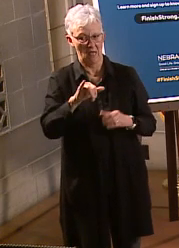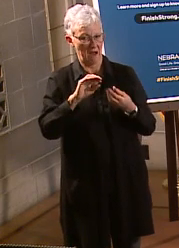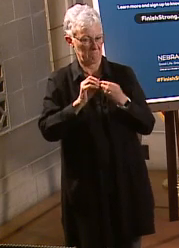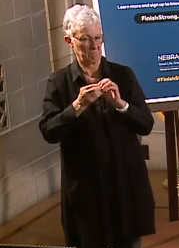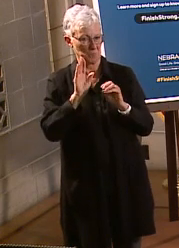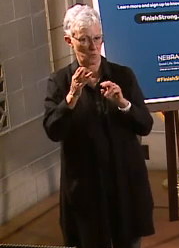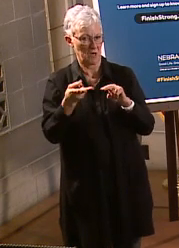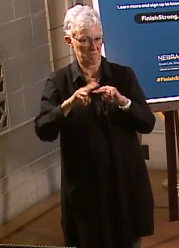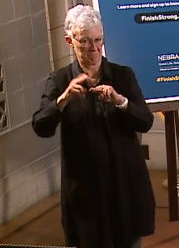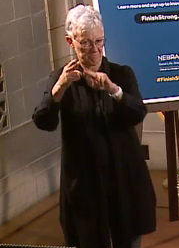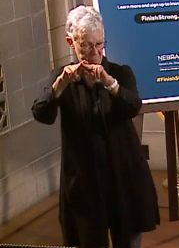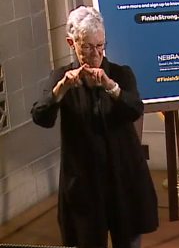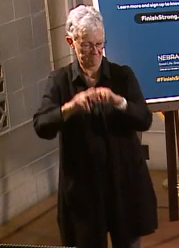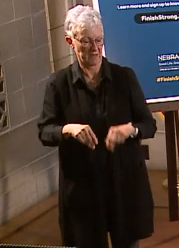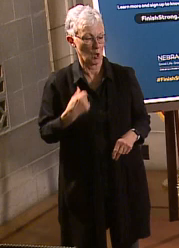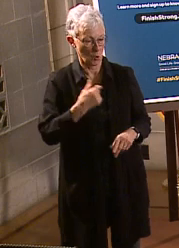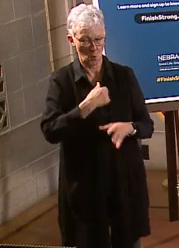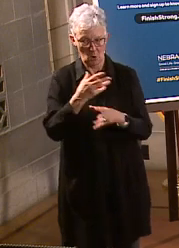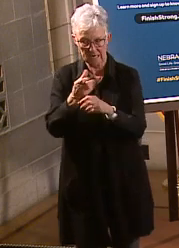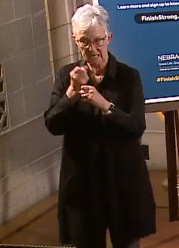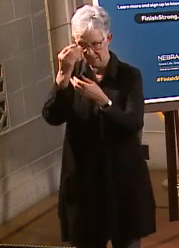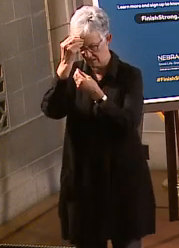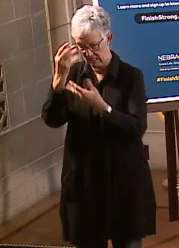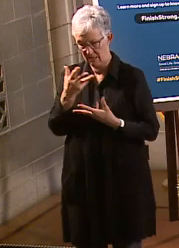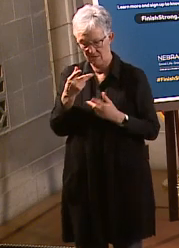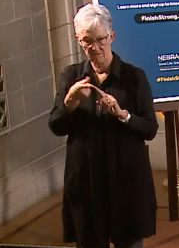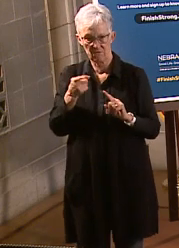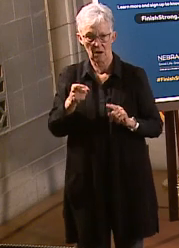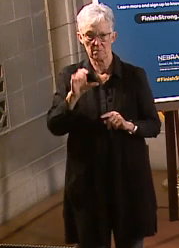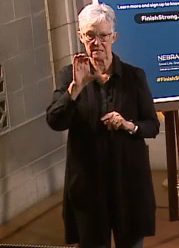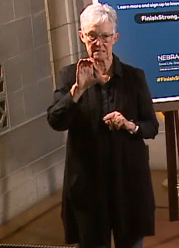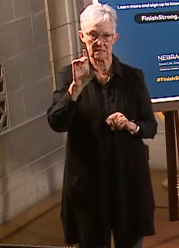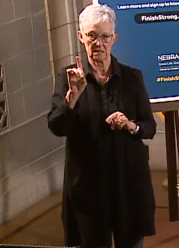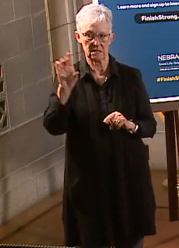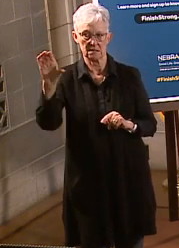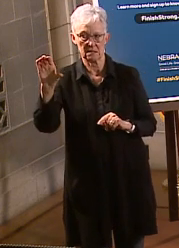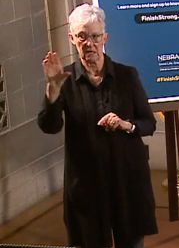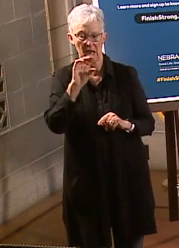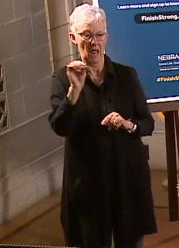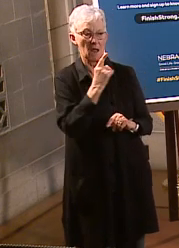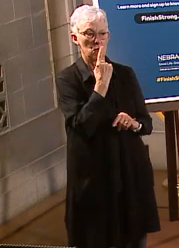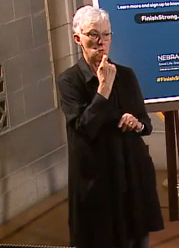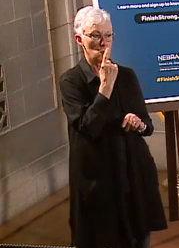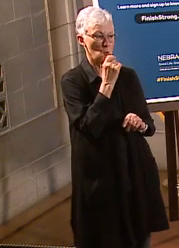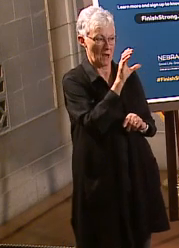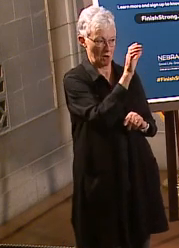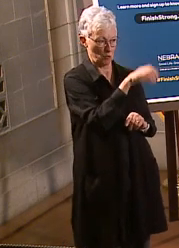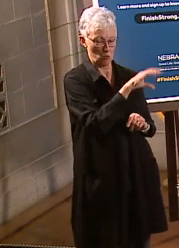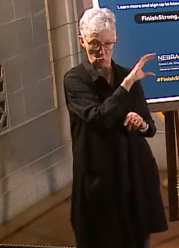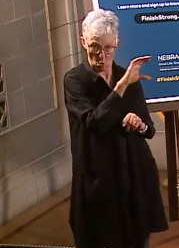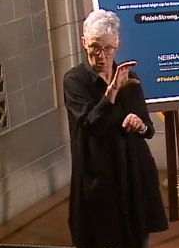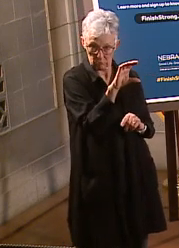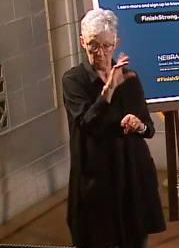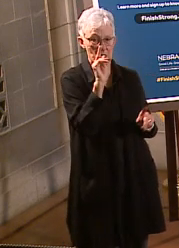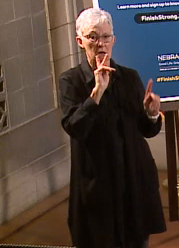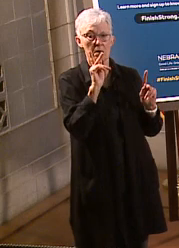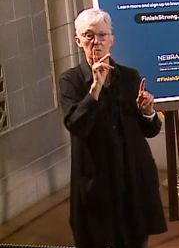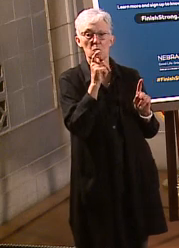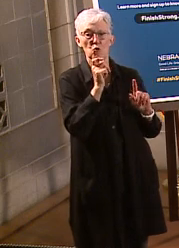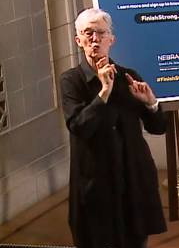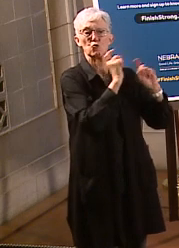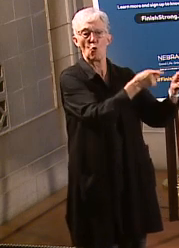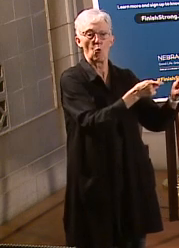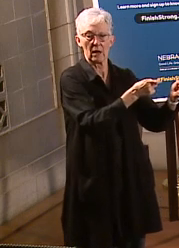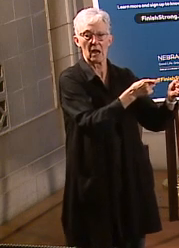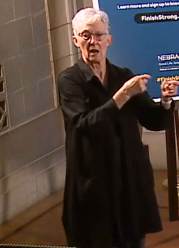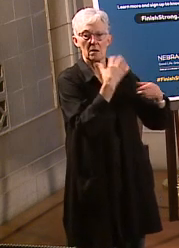from the CDC and from the Red Cross on people that donate blood or give blood for other purposes like